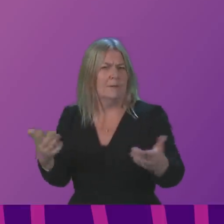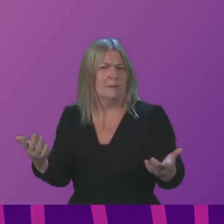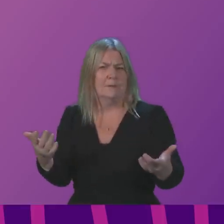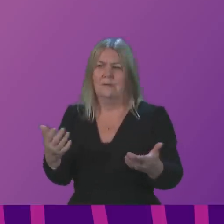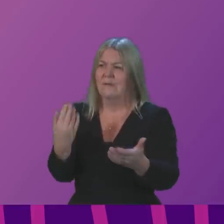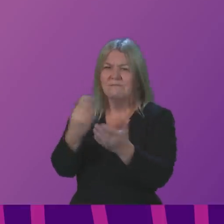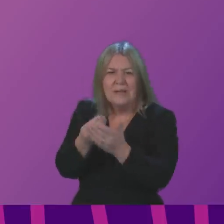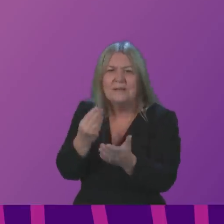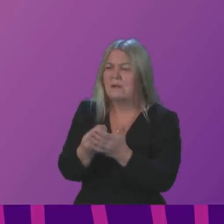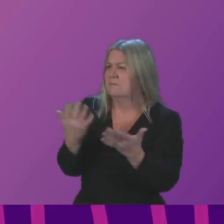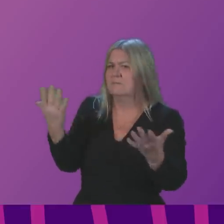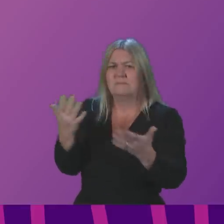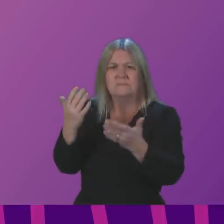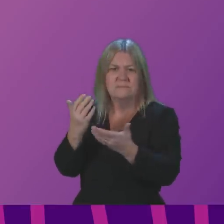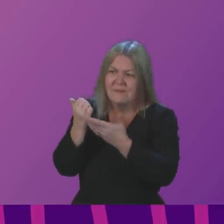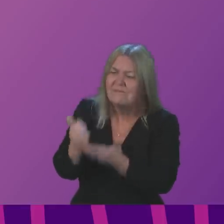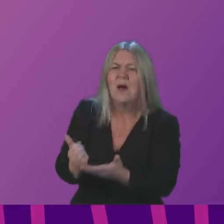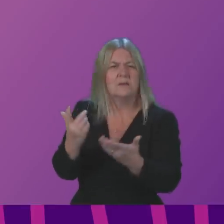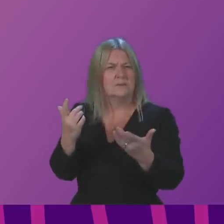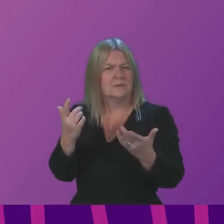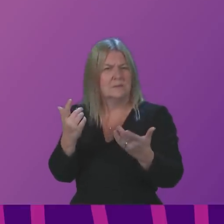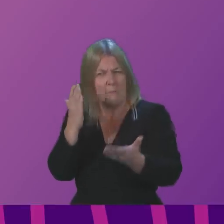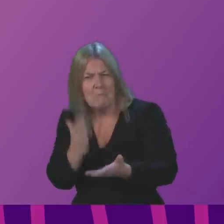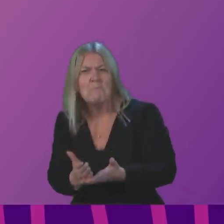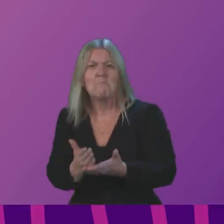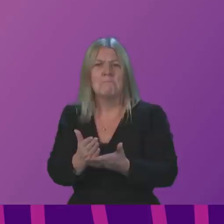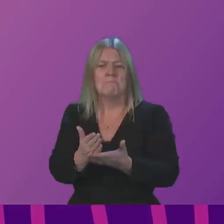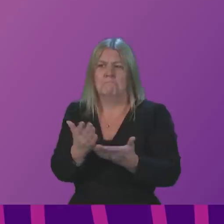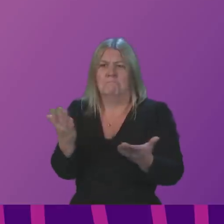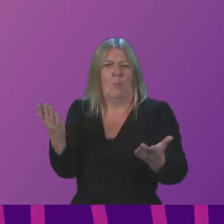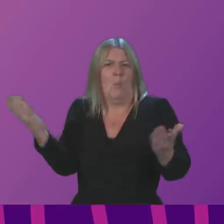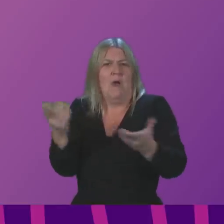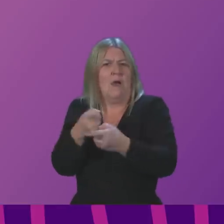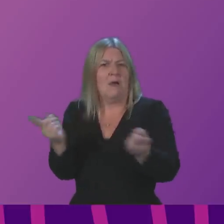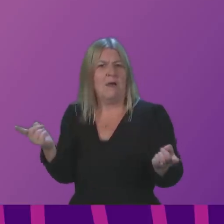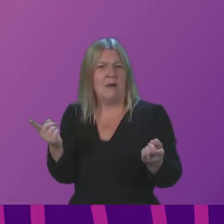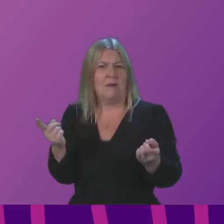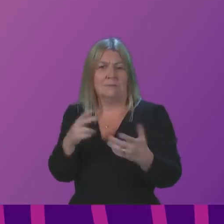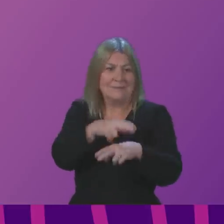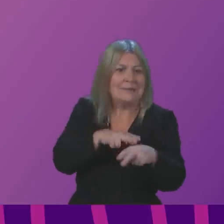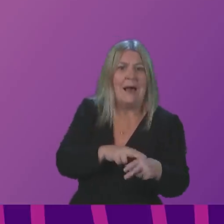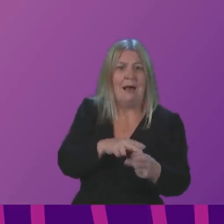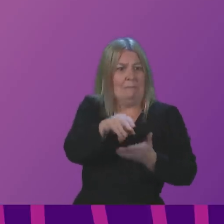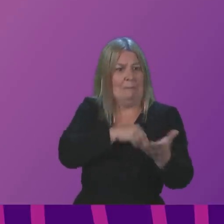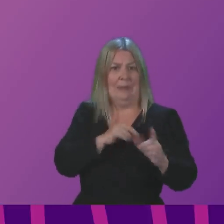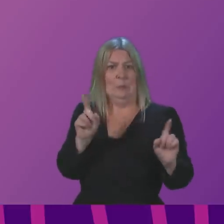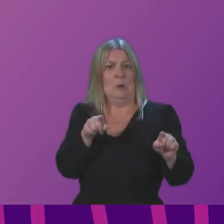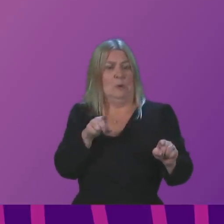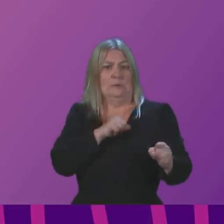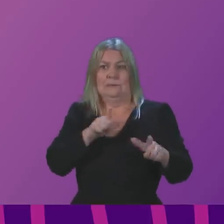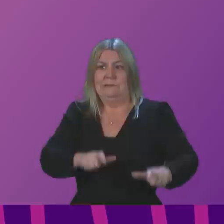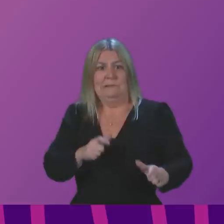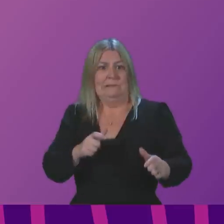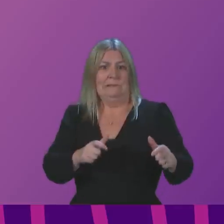and financial certainty for employees who just don't know what they're going to be paid at the end of each month, including in the Scottish Government?